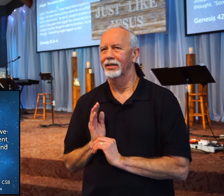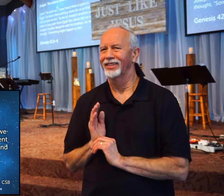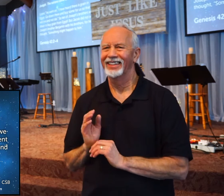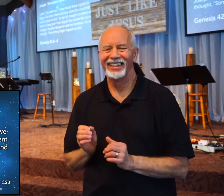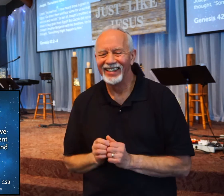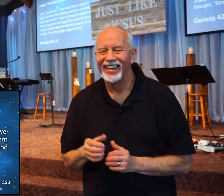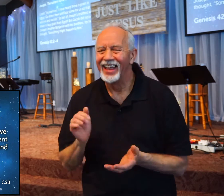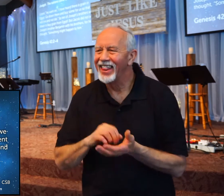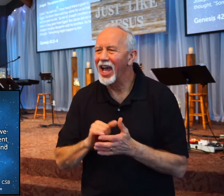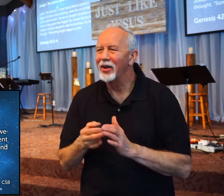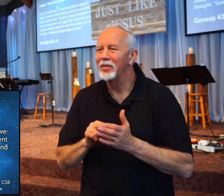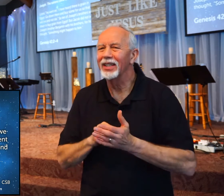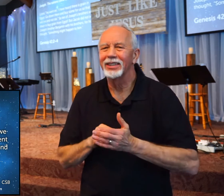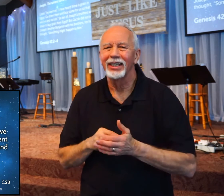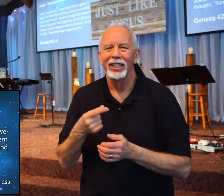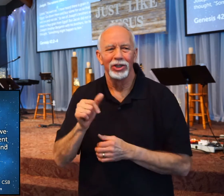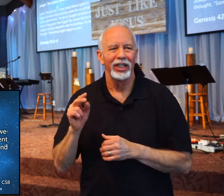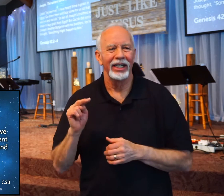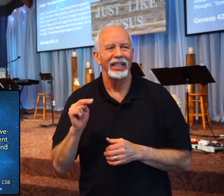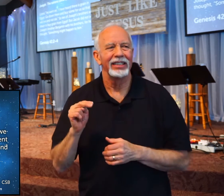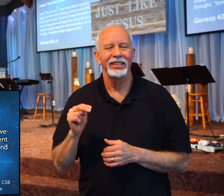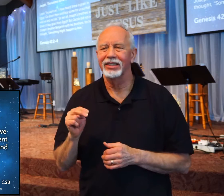So that means in Genesis